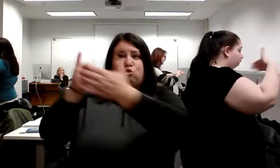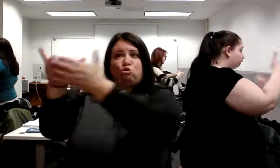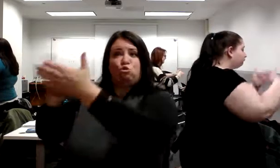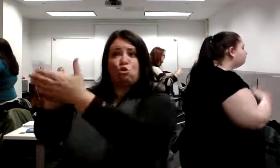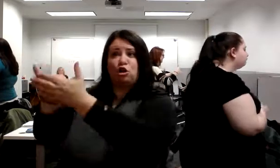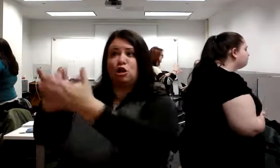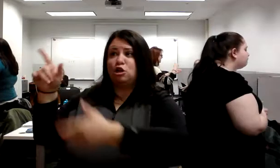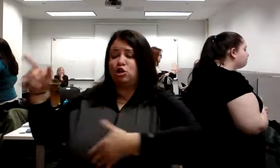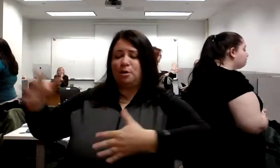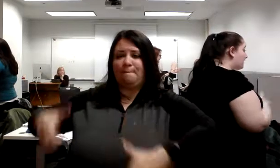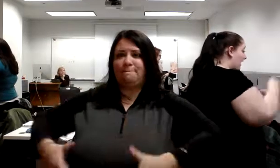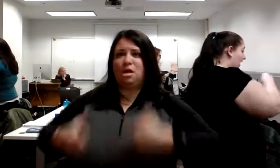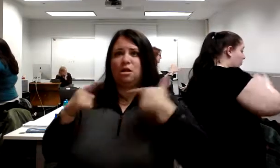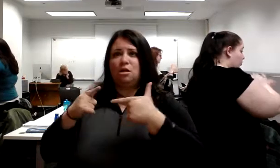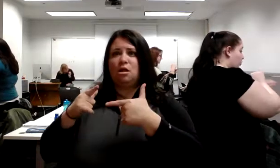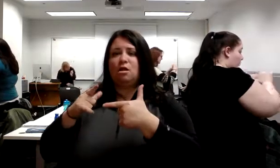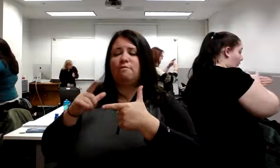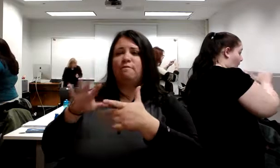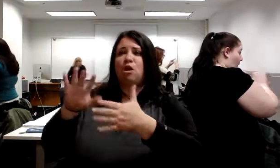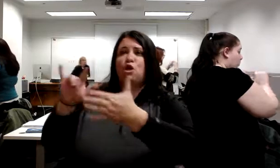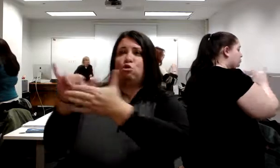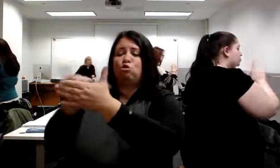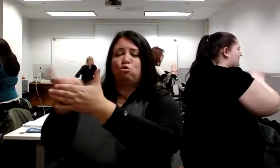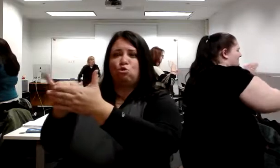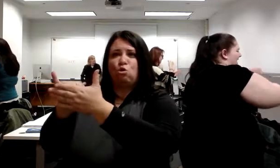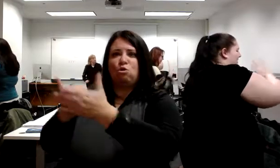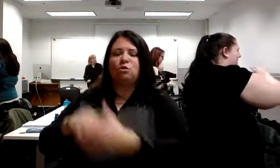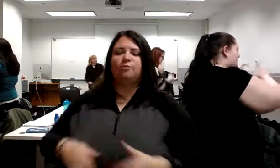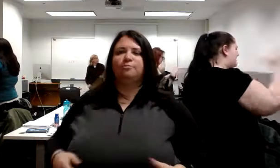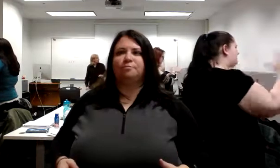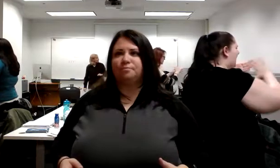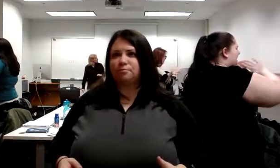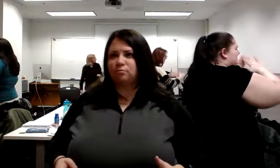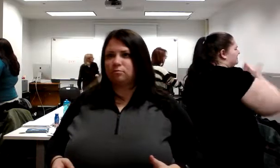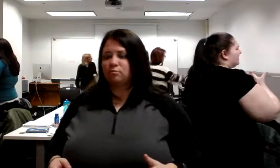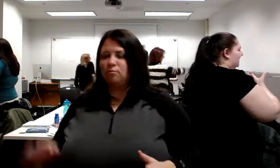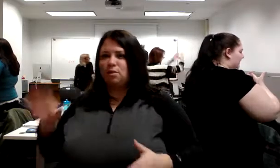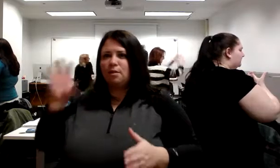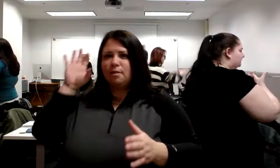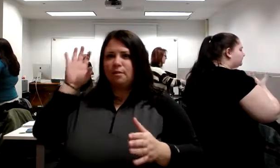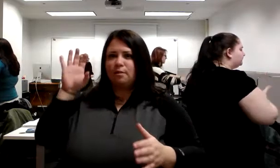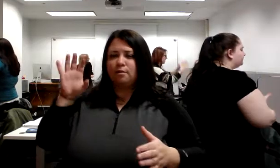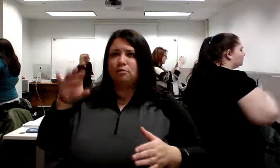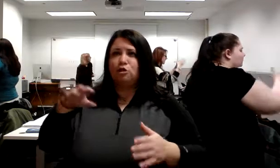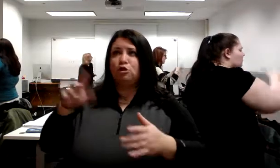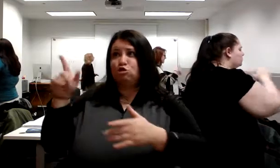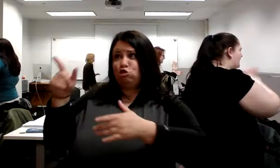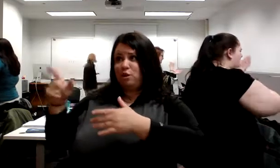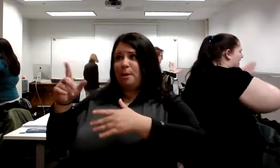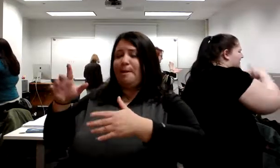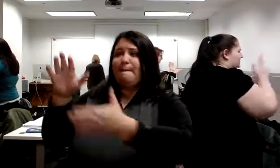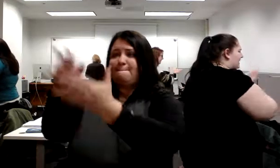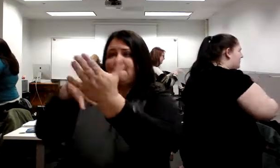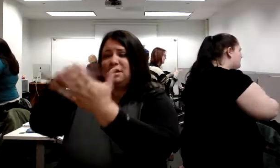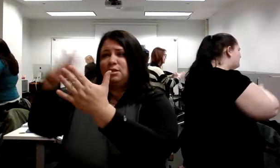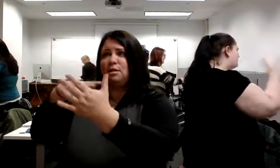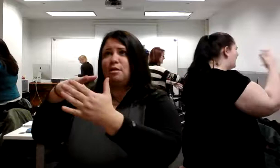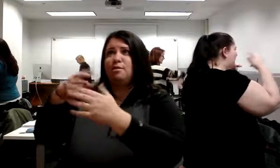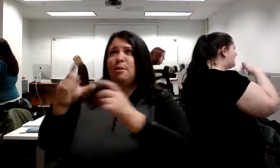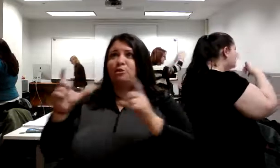have this painting right here called The Shelton with Sunspots. So she painted the big buildings. But she had a special way of painting that